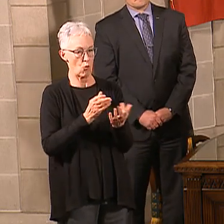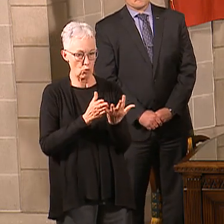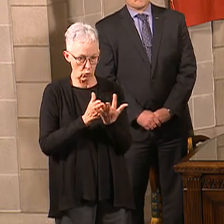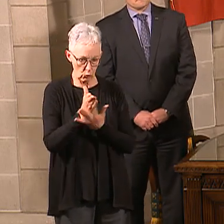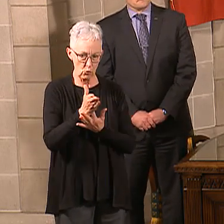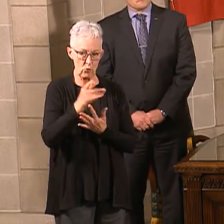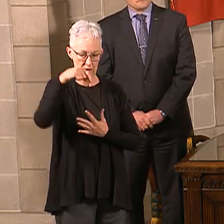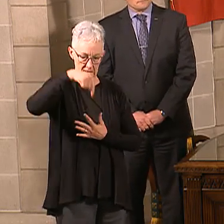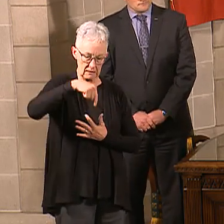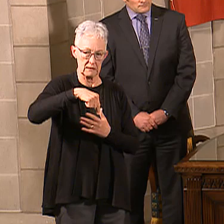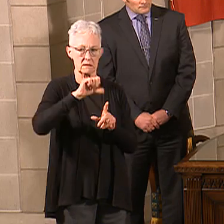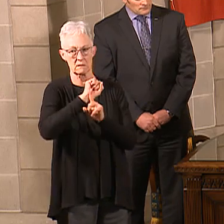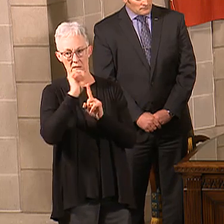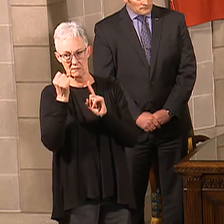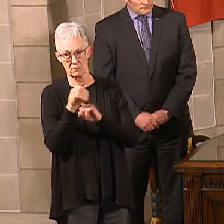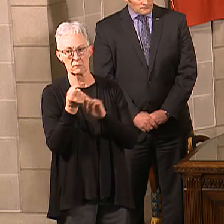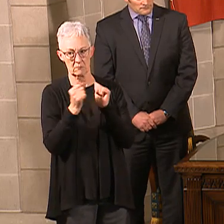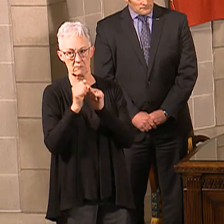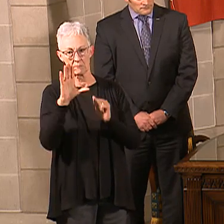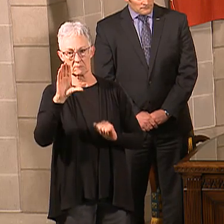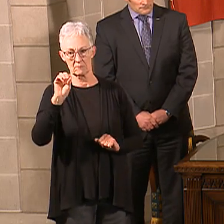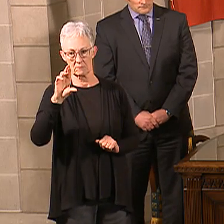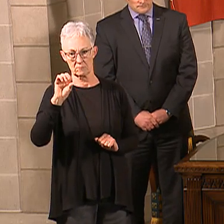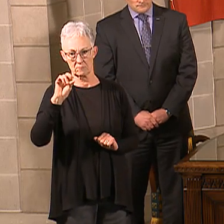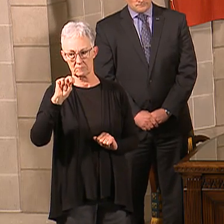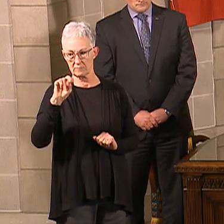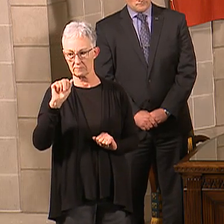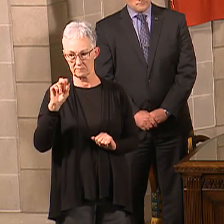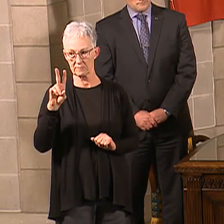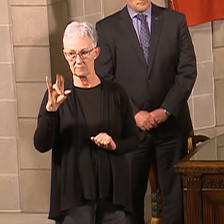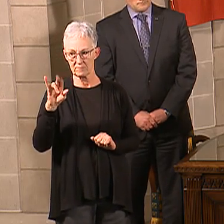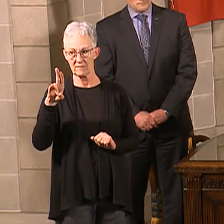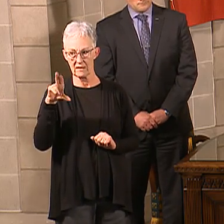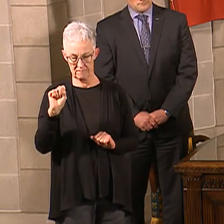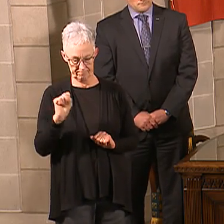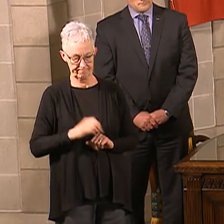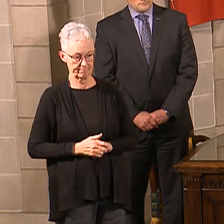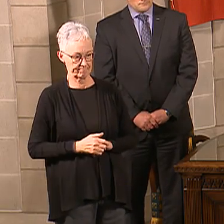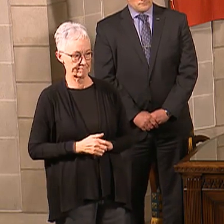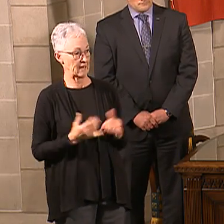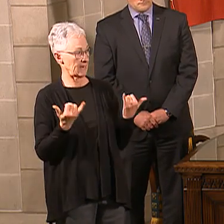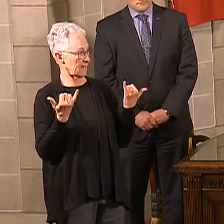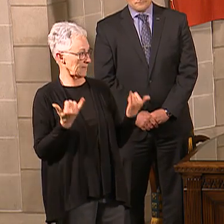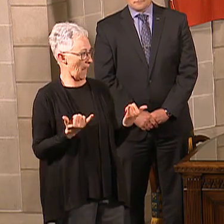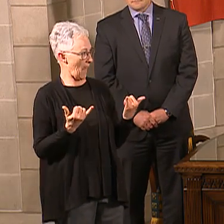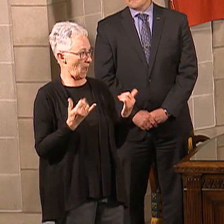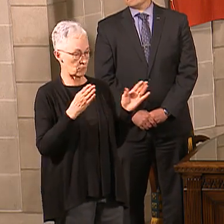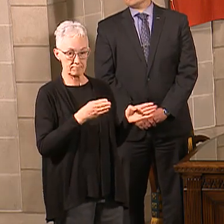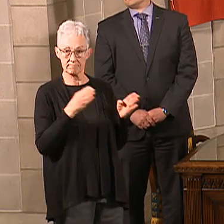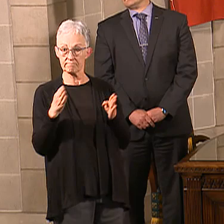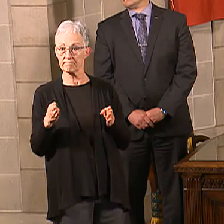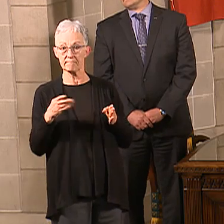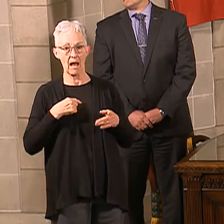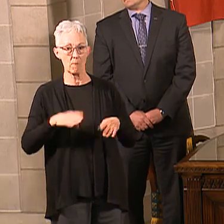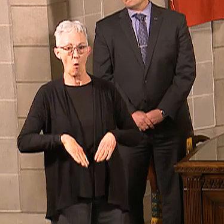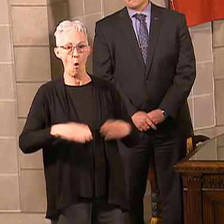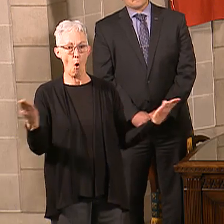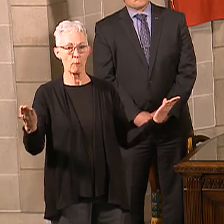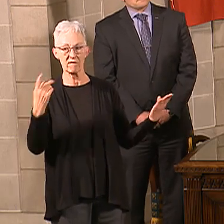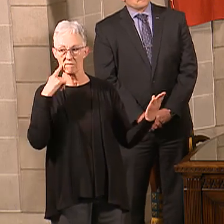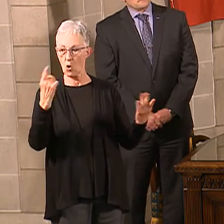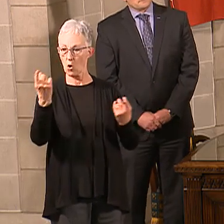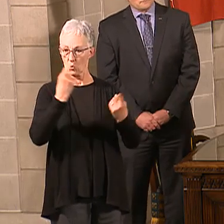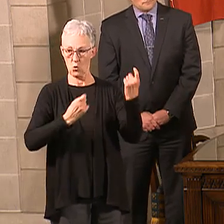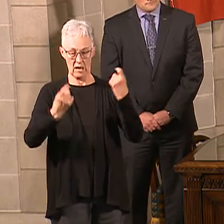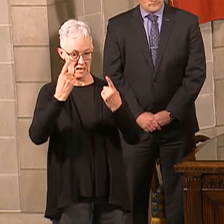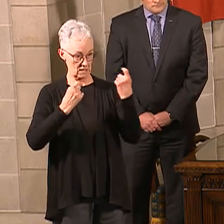will work together, and we will get through it together. So with that, I'd like to go ahead now and open it up to questions and answers. And as always,